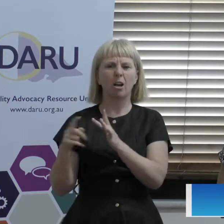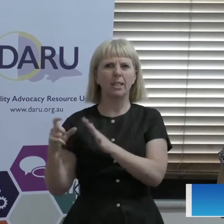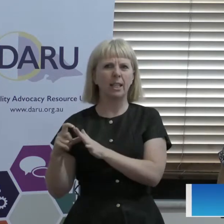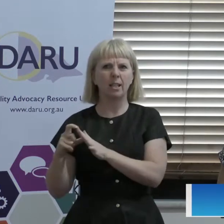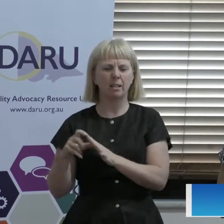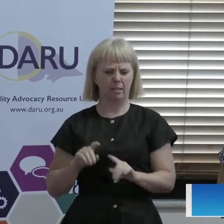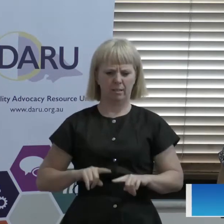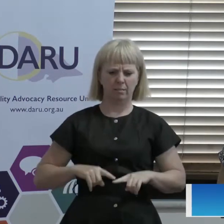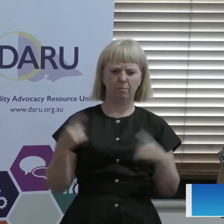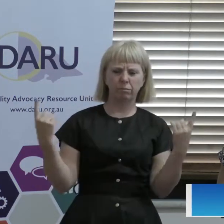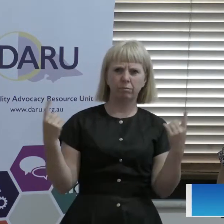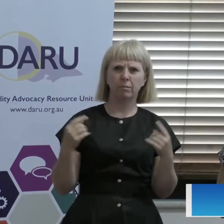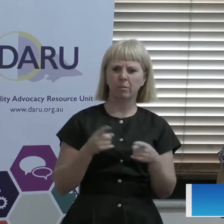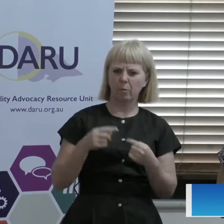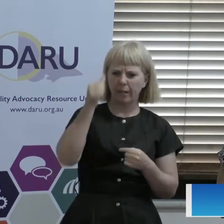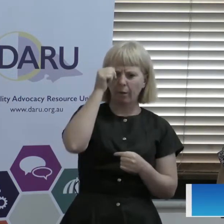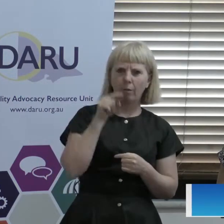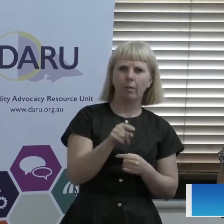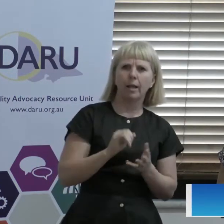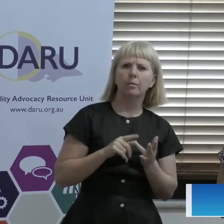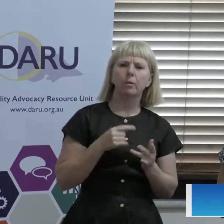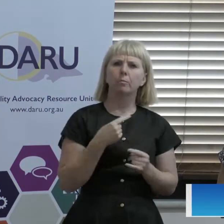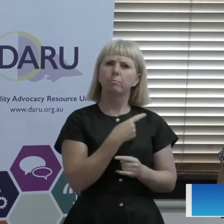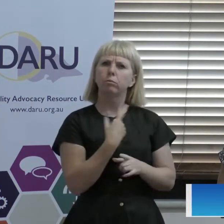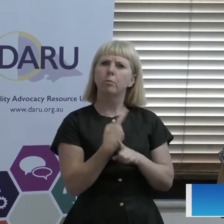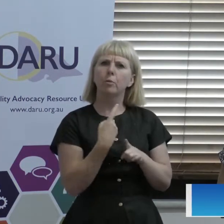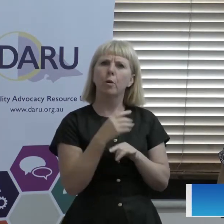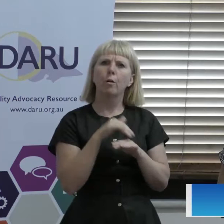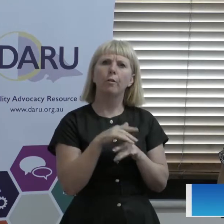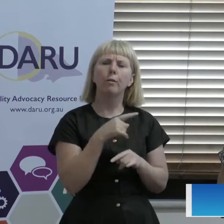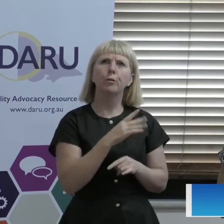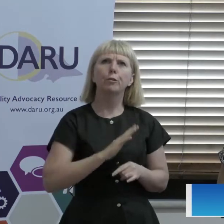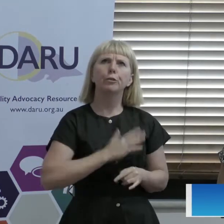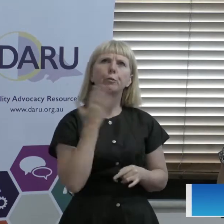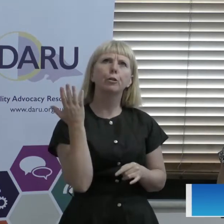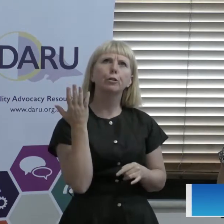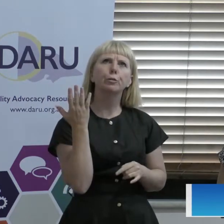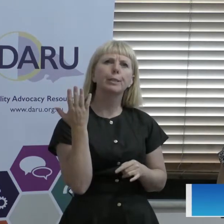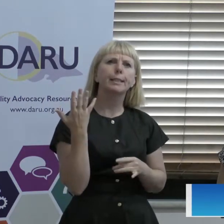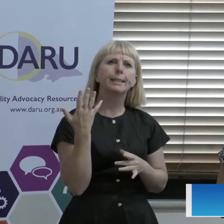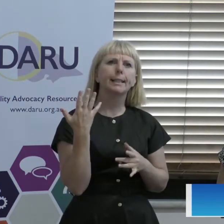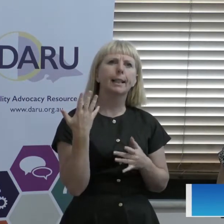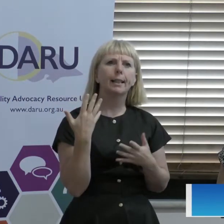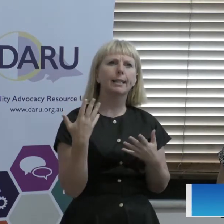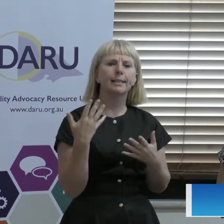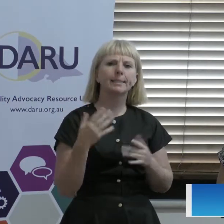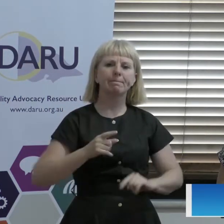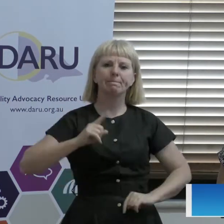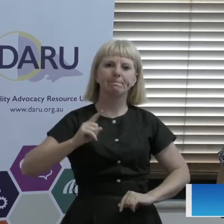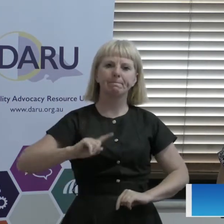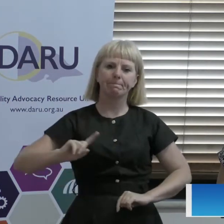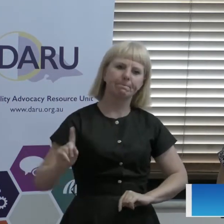know that. So, and you talk about you didn't want it to be too much of a big stick, I guess, that you